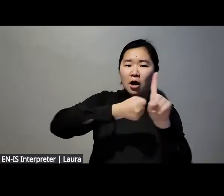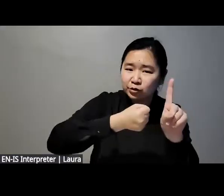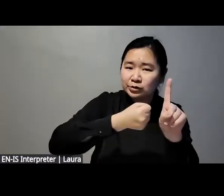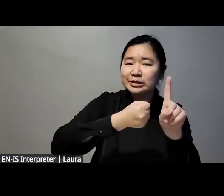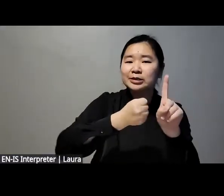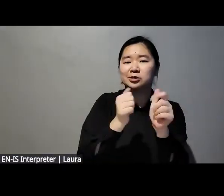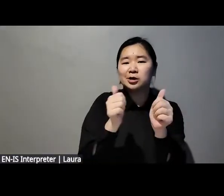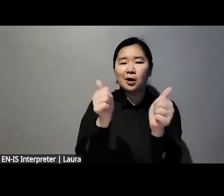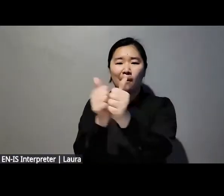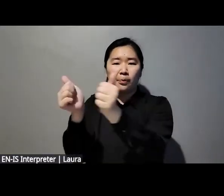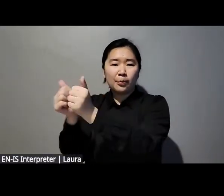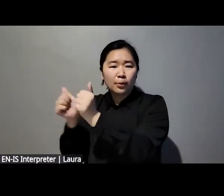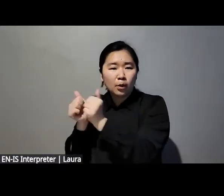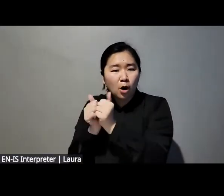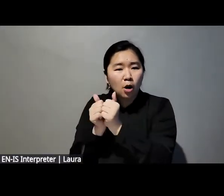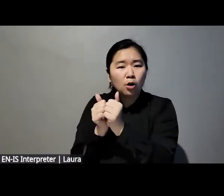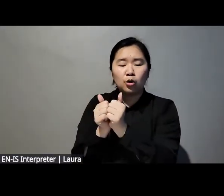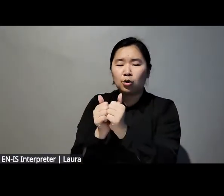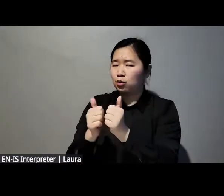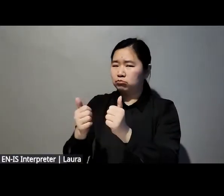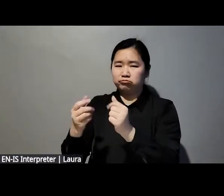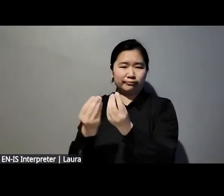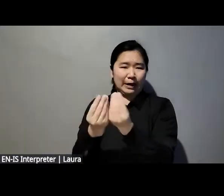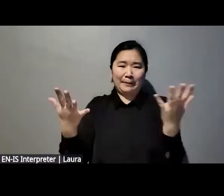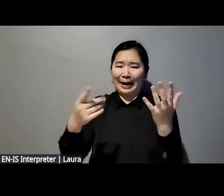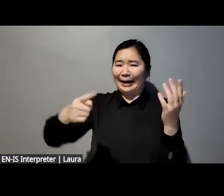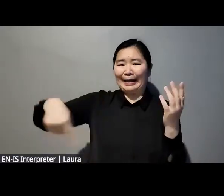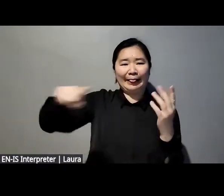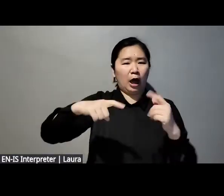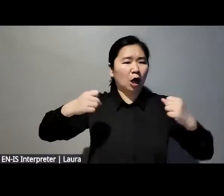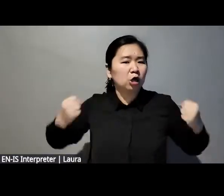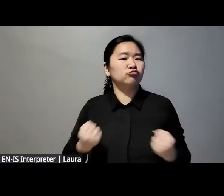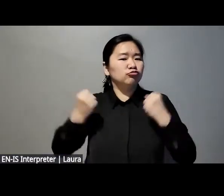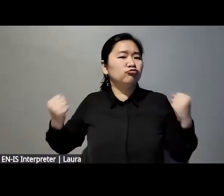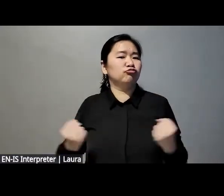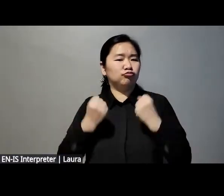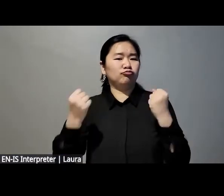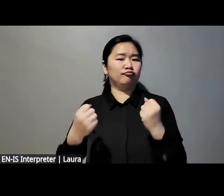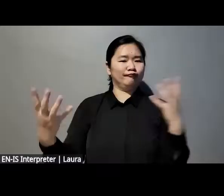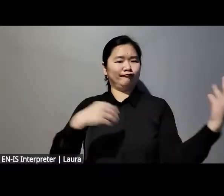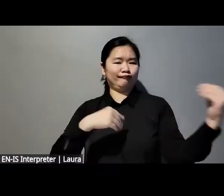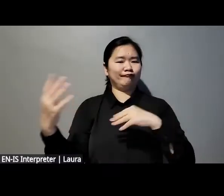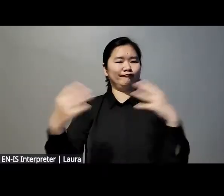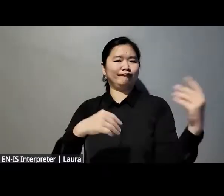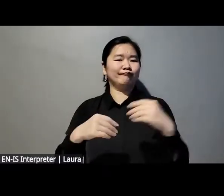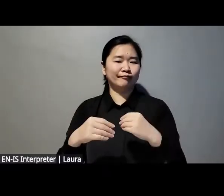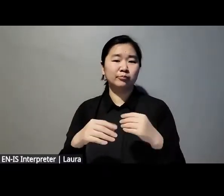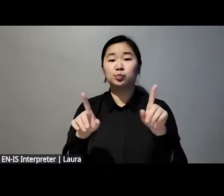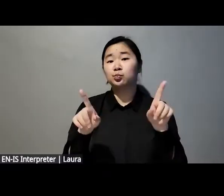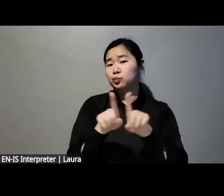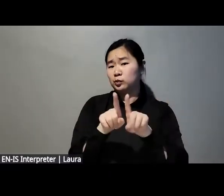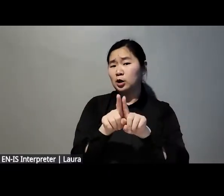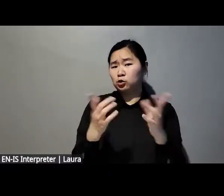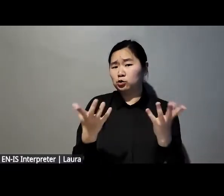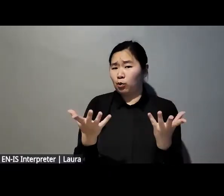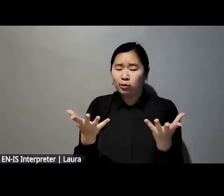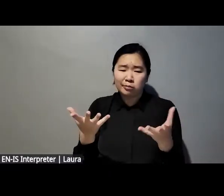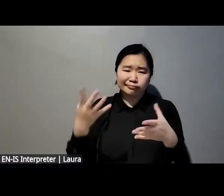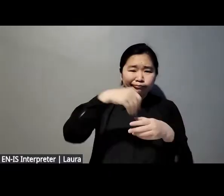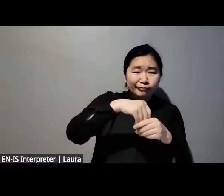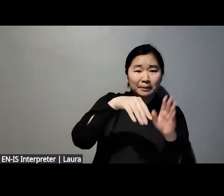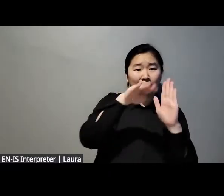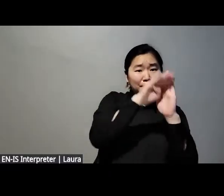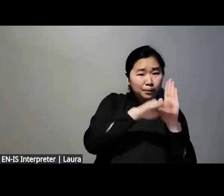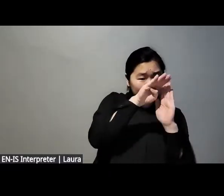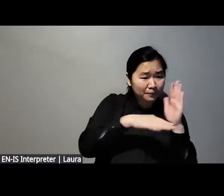no external actor can replicate. And this is really because OPDs have direct relationships and